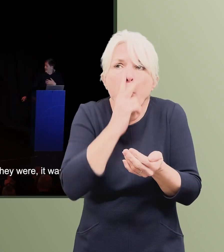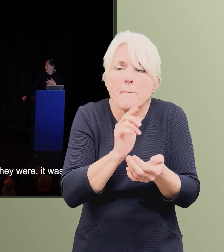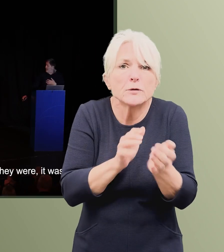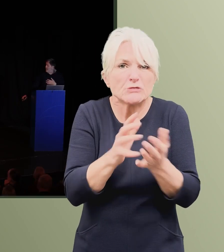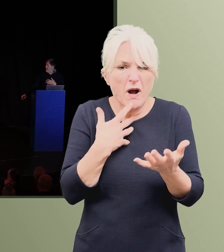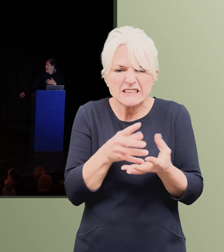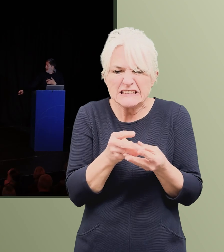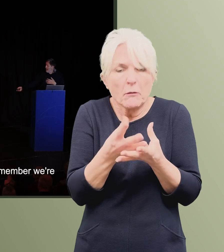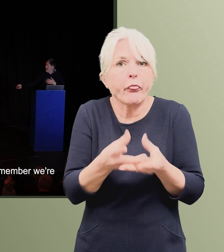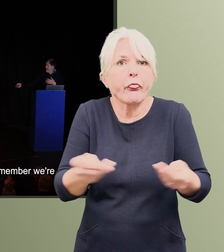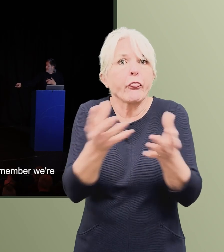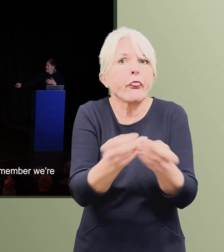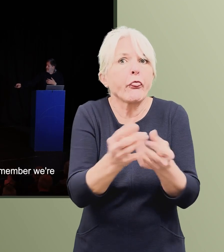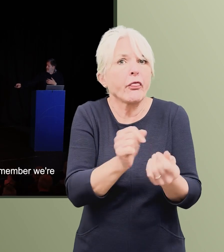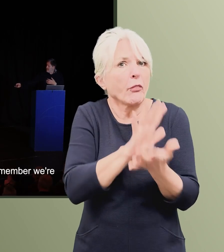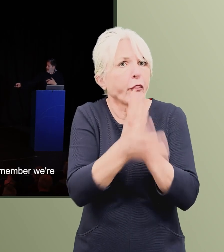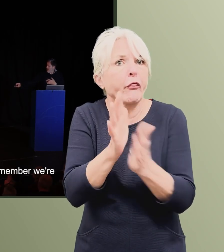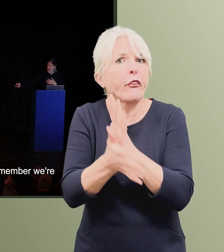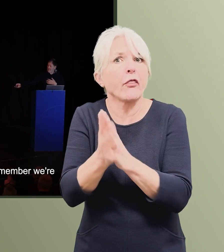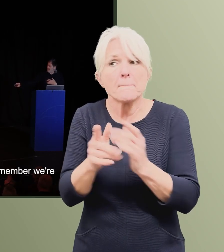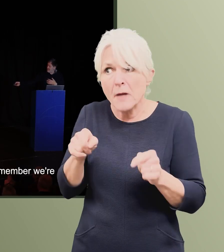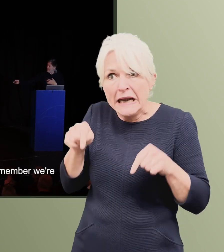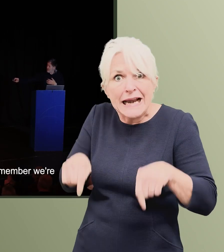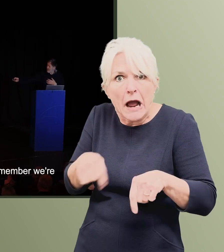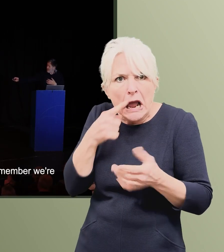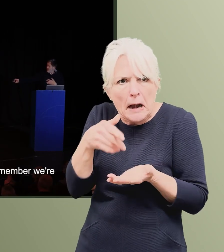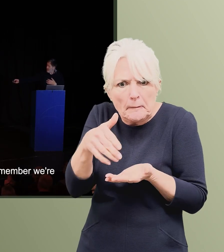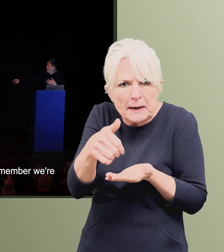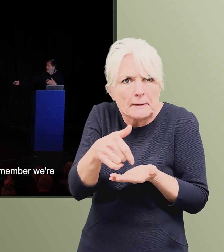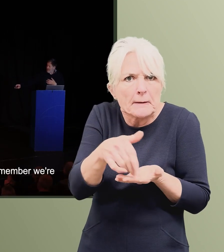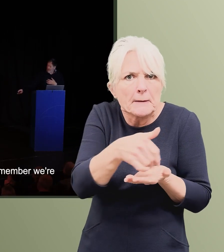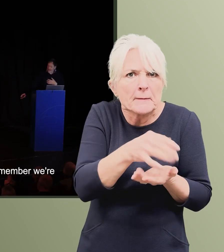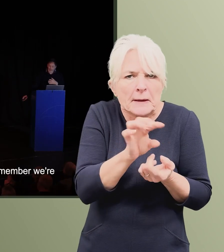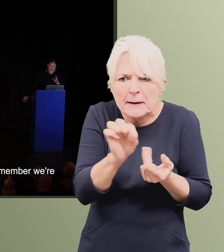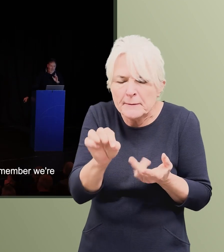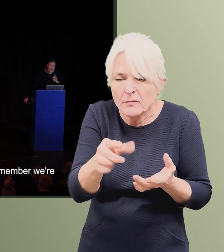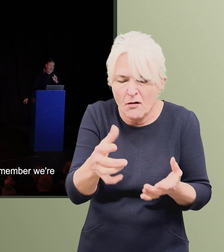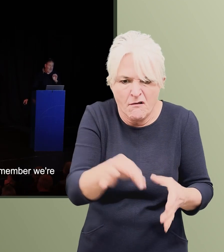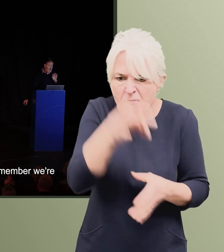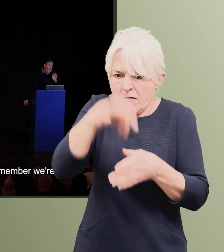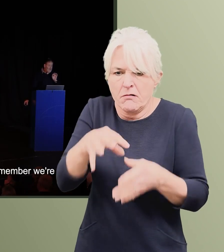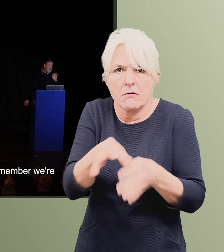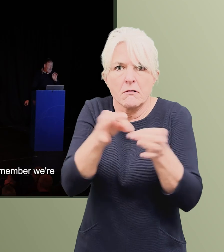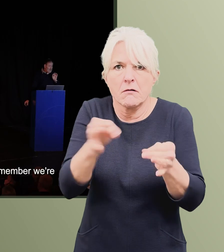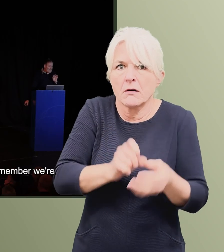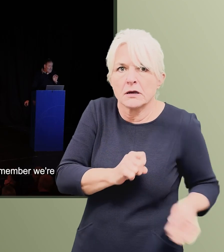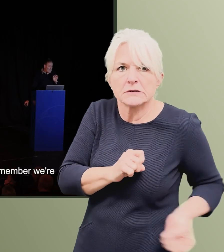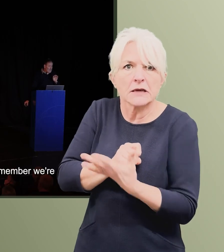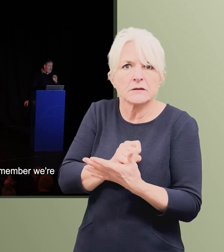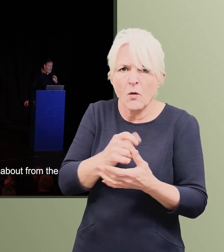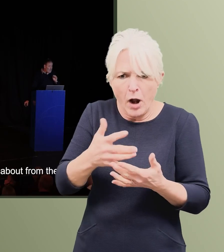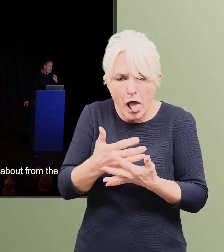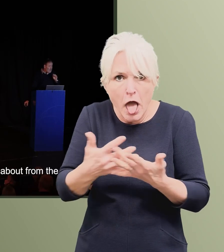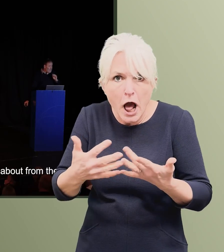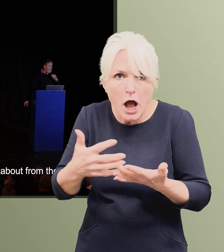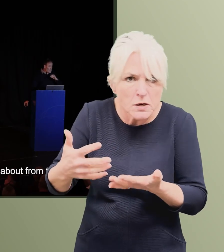it got bagged up. And we found stuff in both trenches. And remember, we're digging on the cusp or